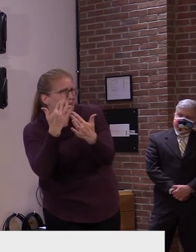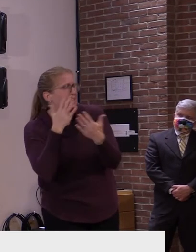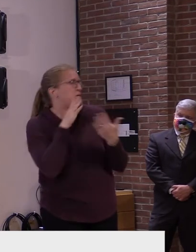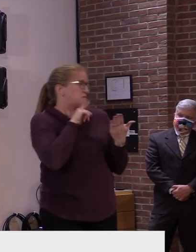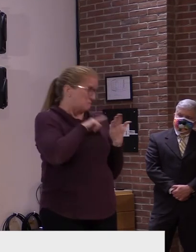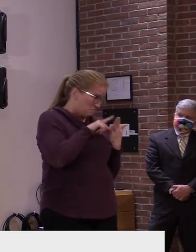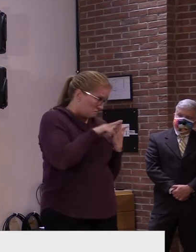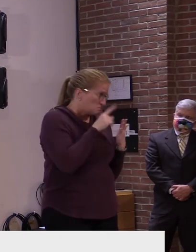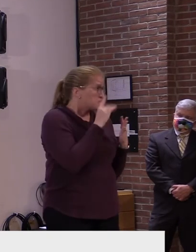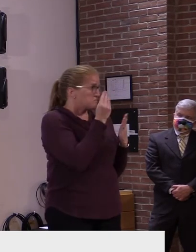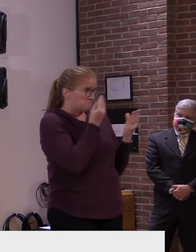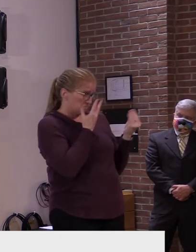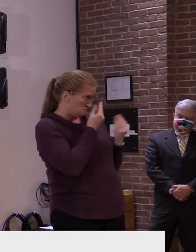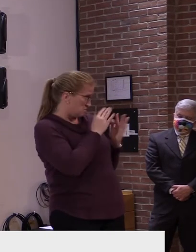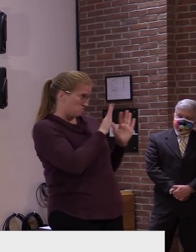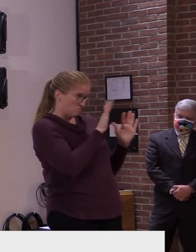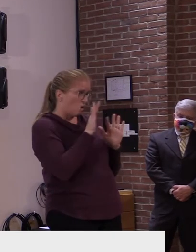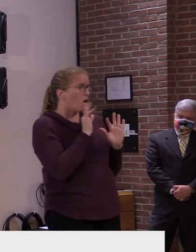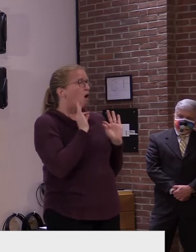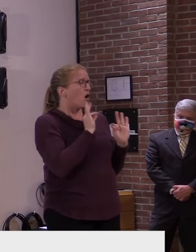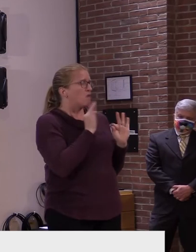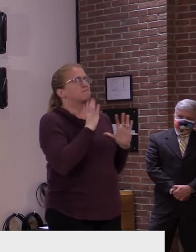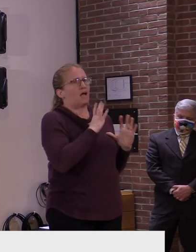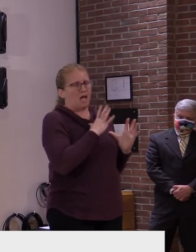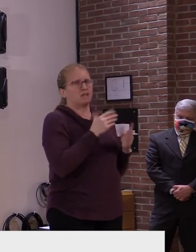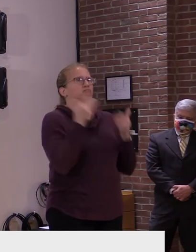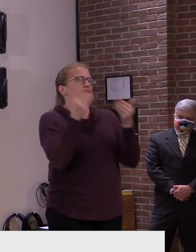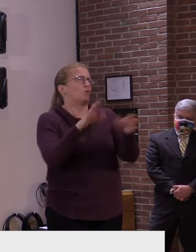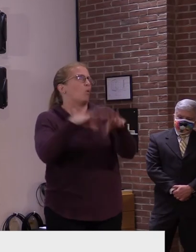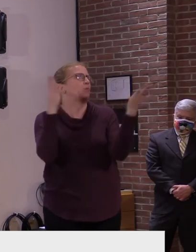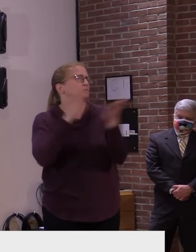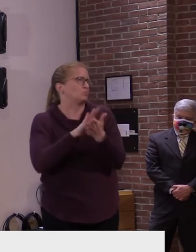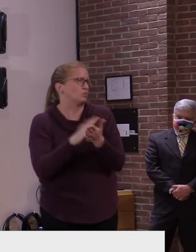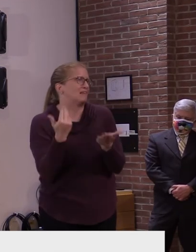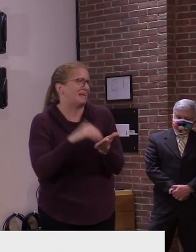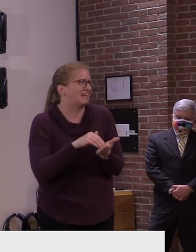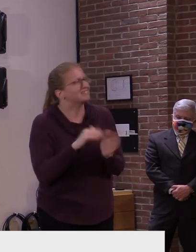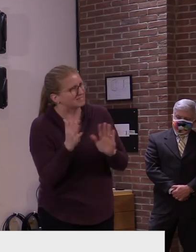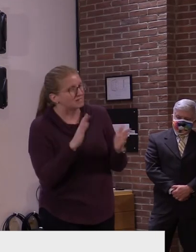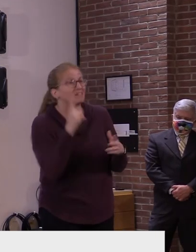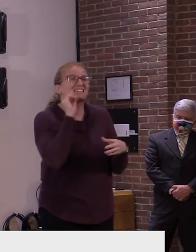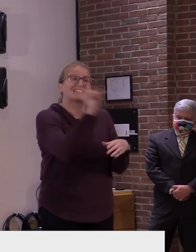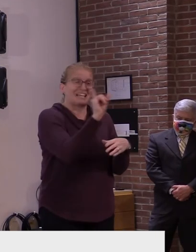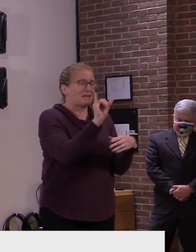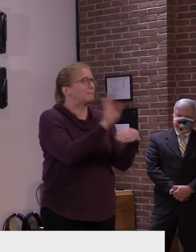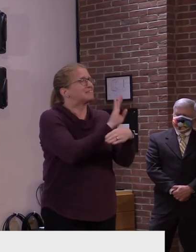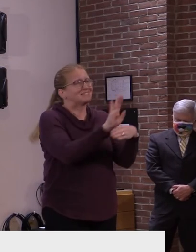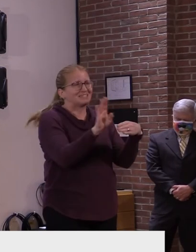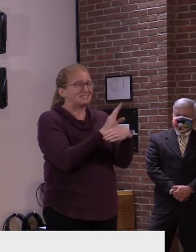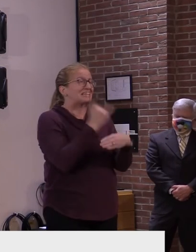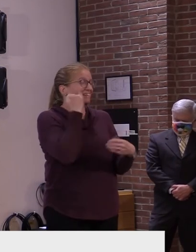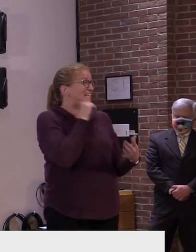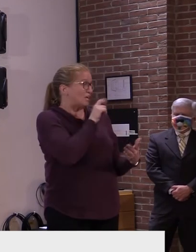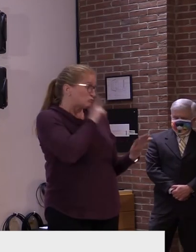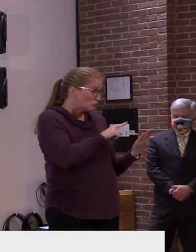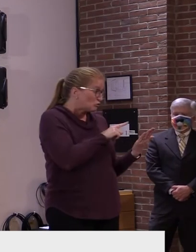cautious at the same time to protect everybody's health so that's my kind of answer to what you've